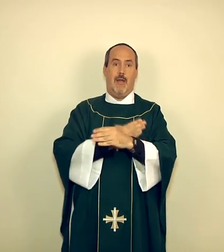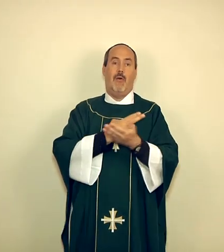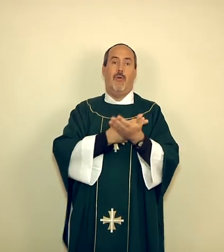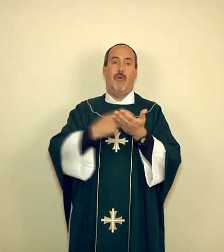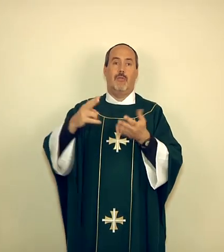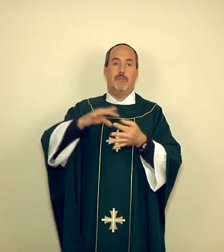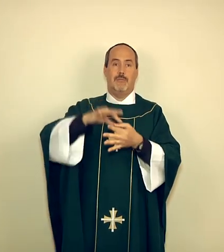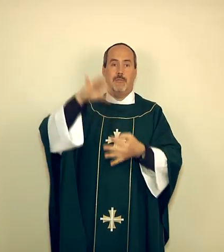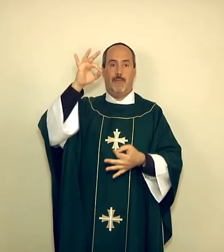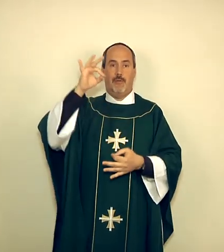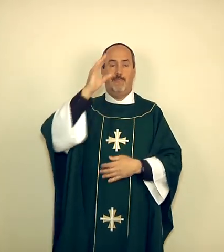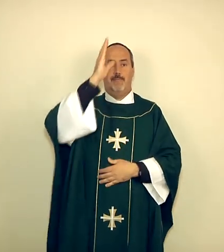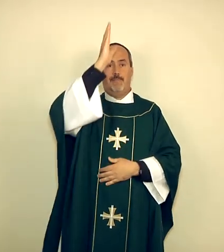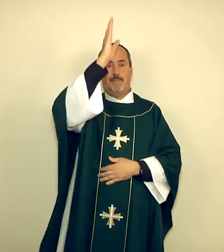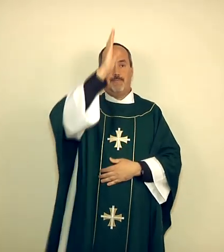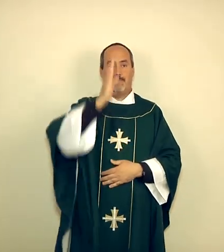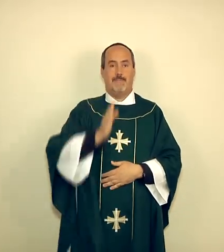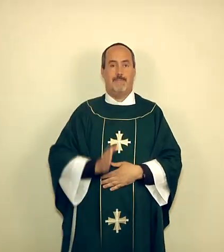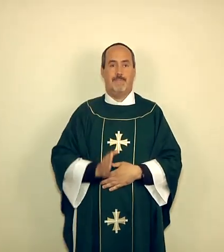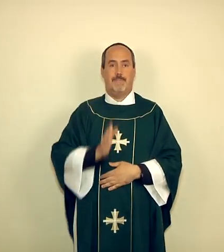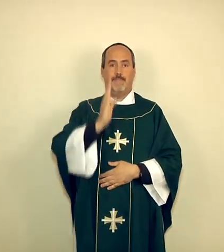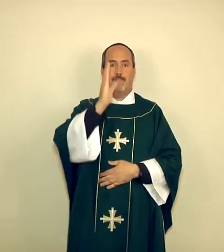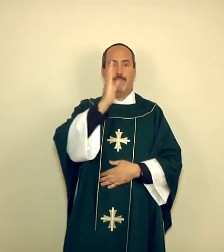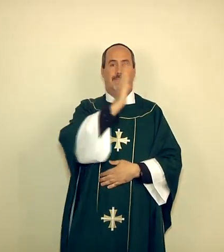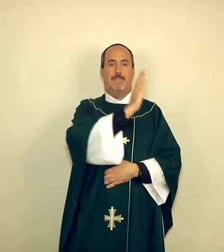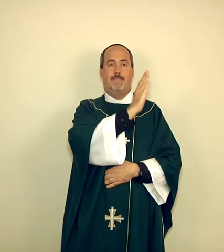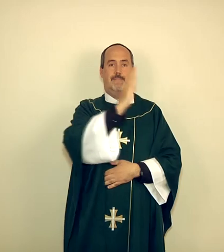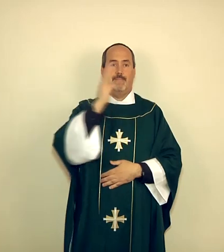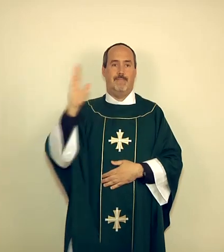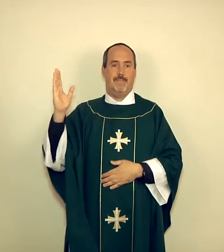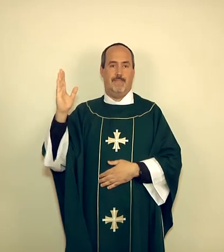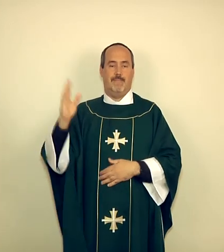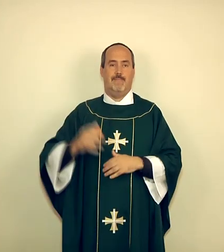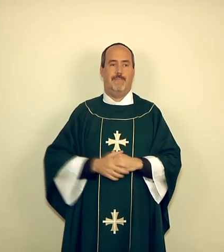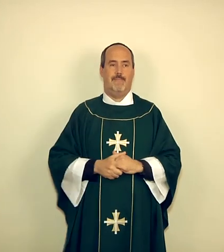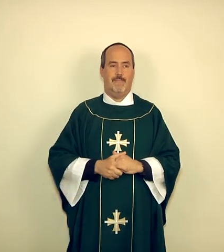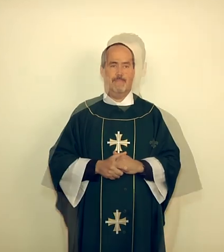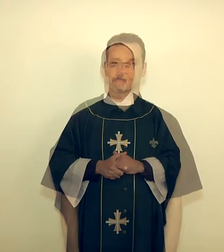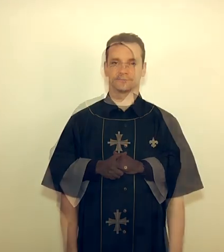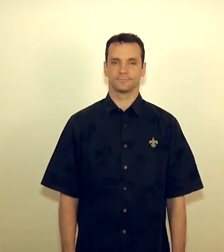the Father, and the Son, and the Holy Spirit.